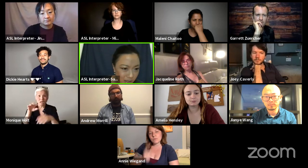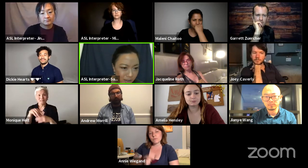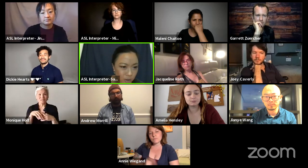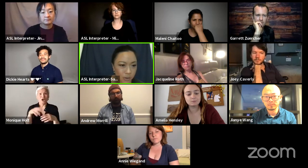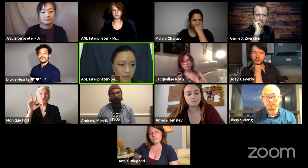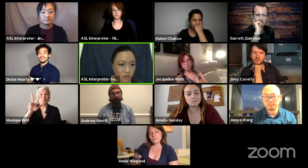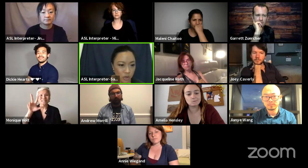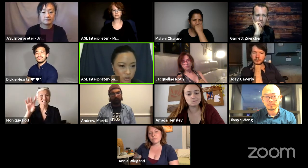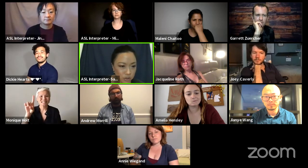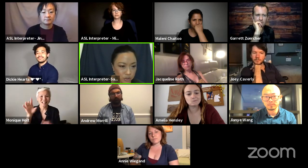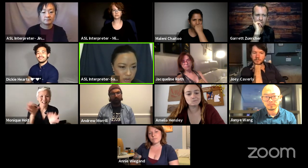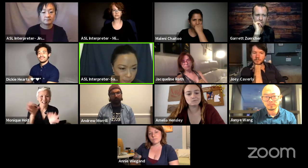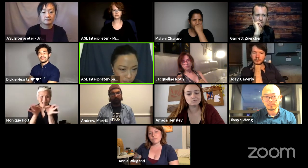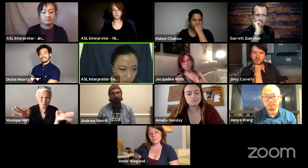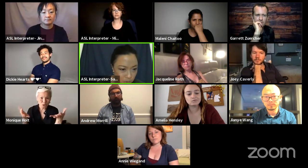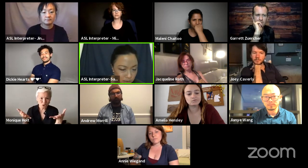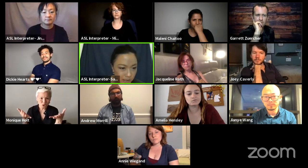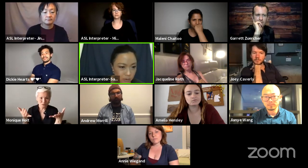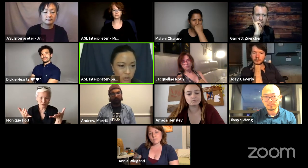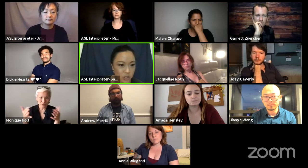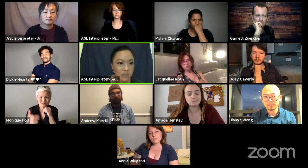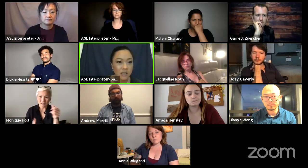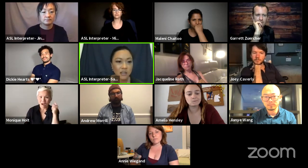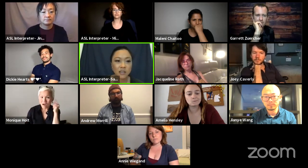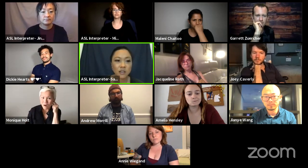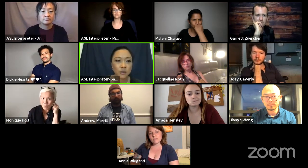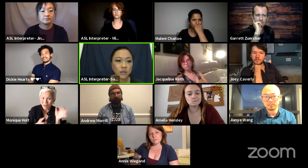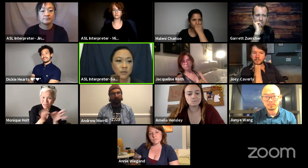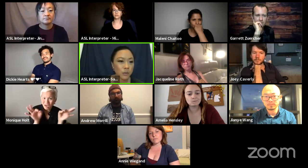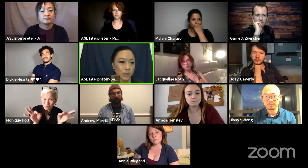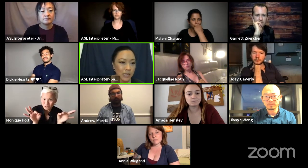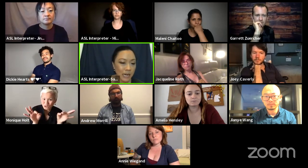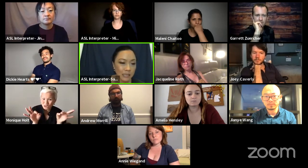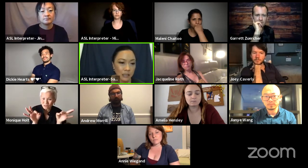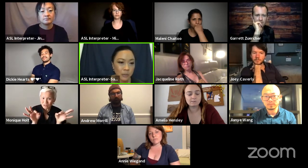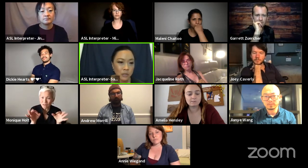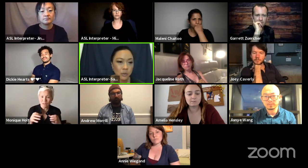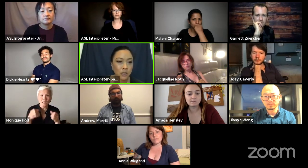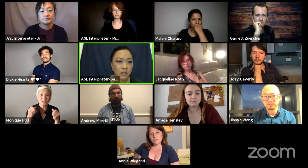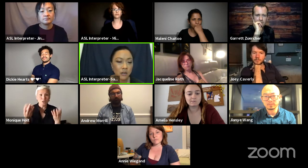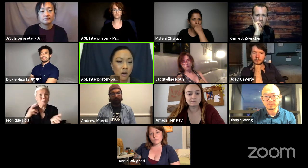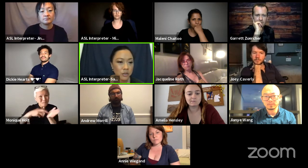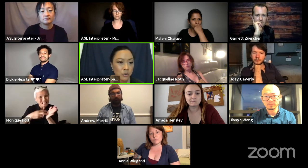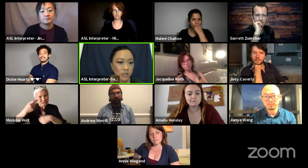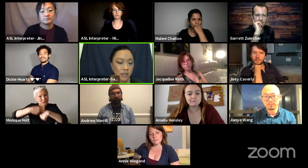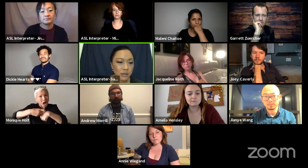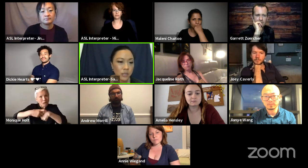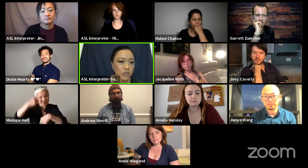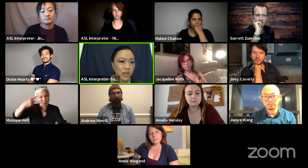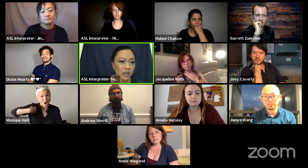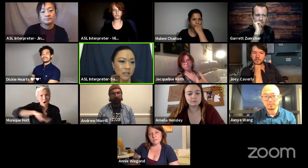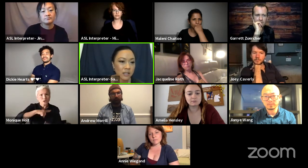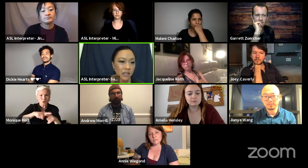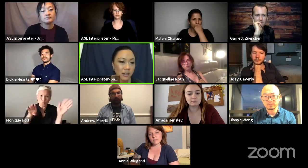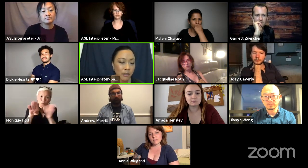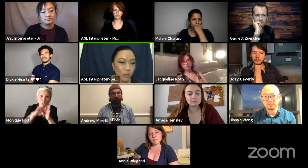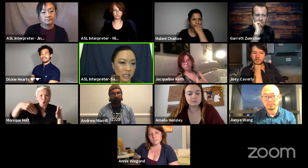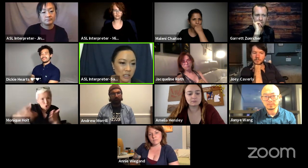I know that the structures are different between the languages, you know, even the modality between an auditory language and a 3D